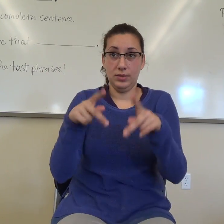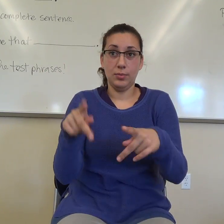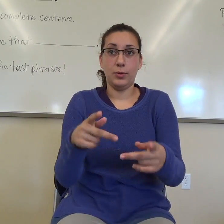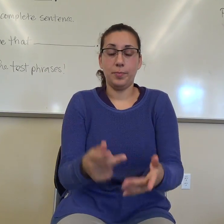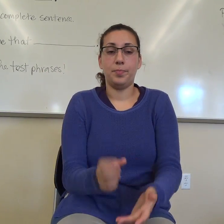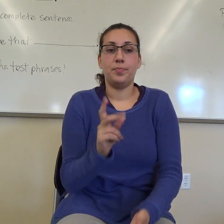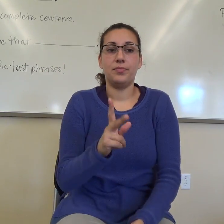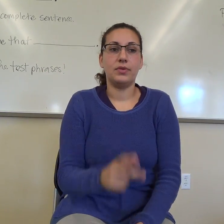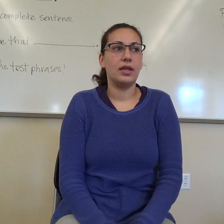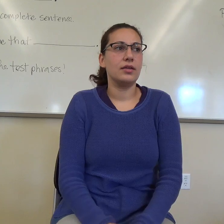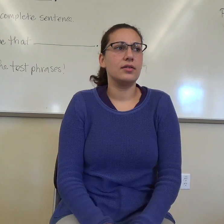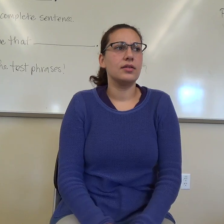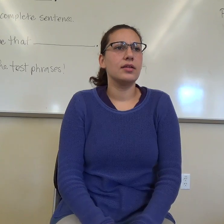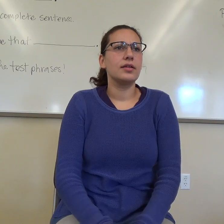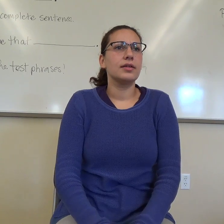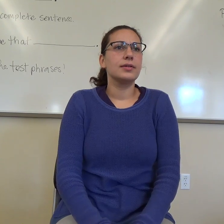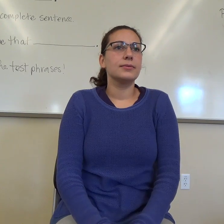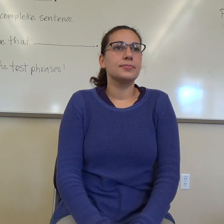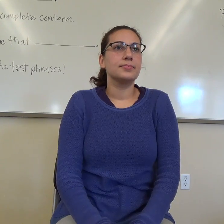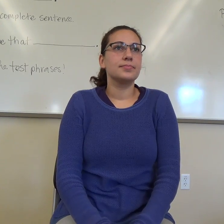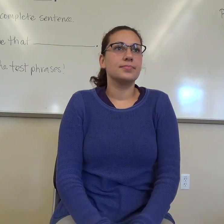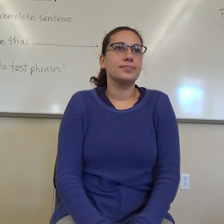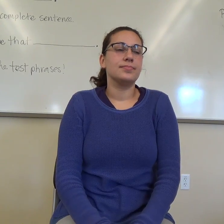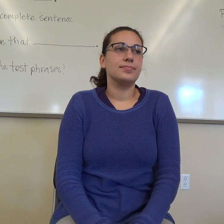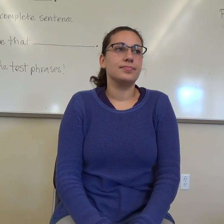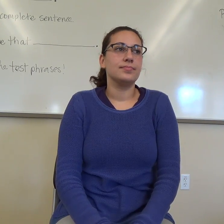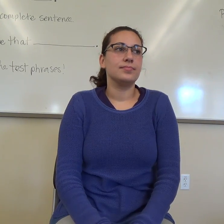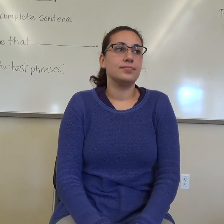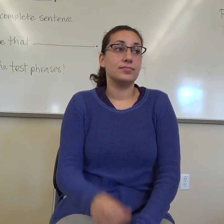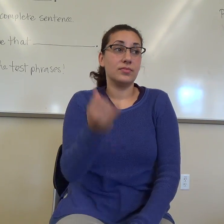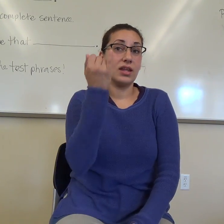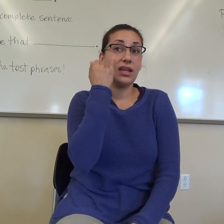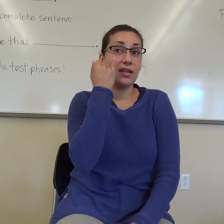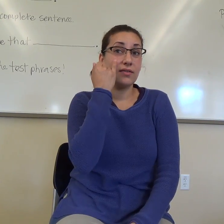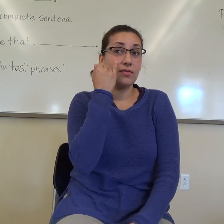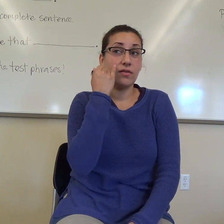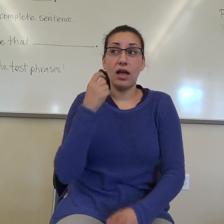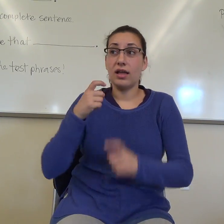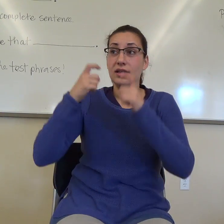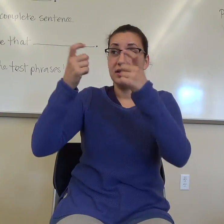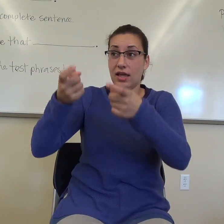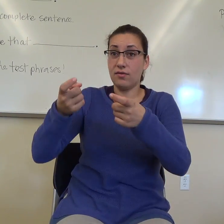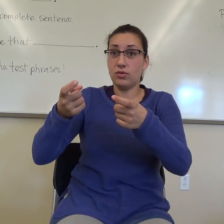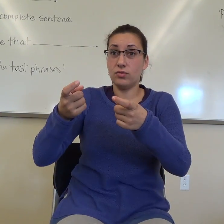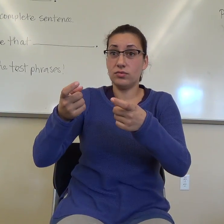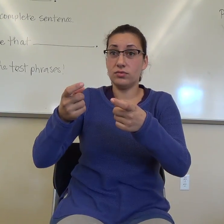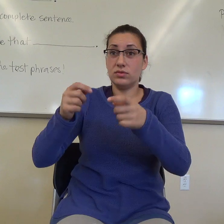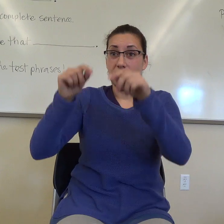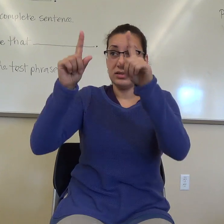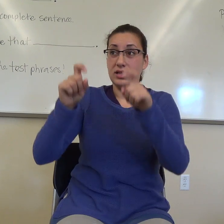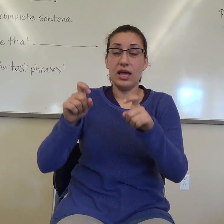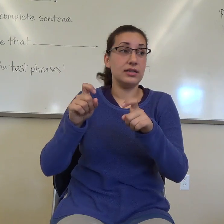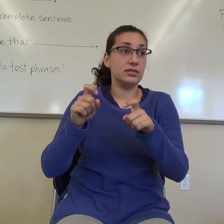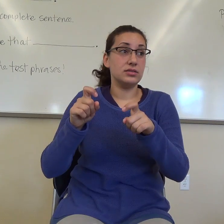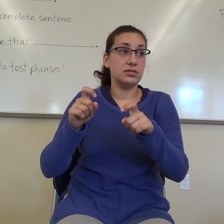What would you have done if I had given you this on the day you walked in here?